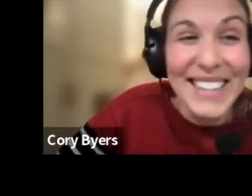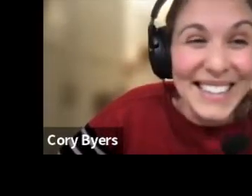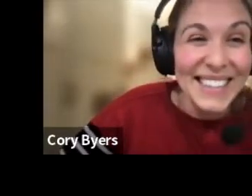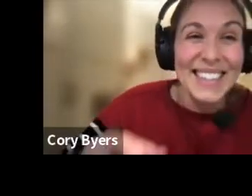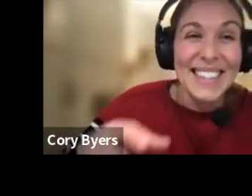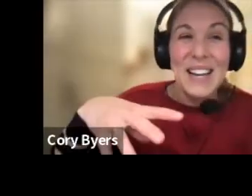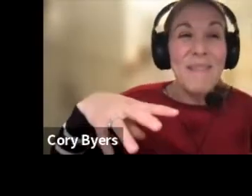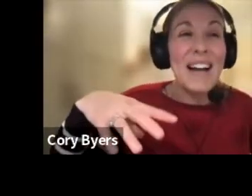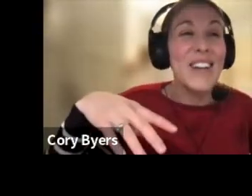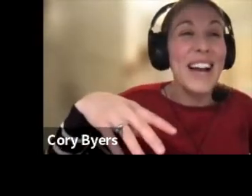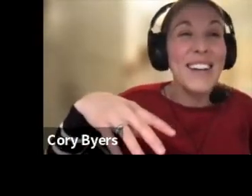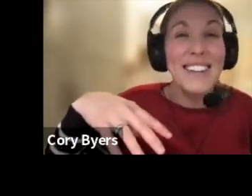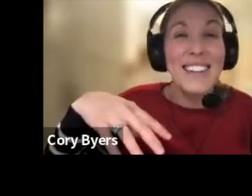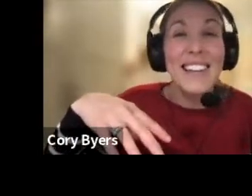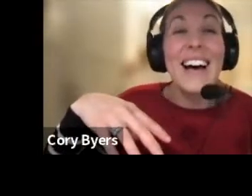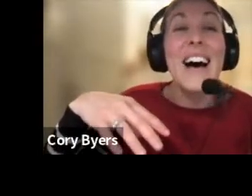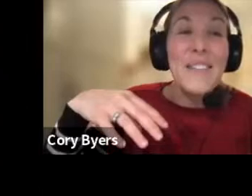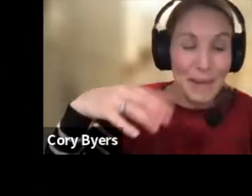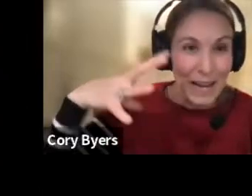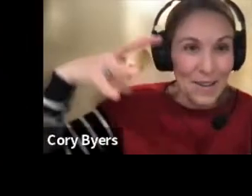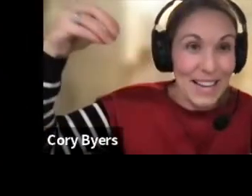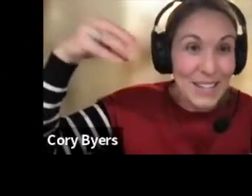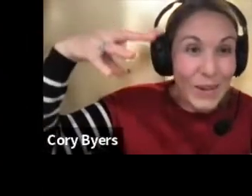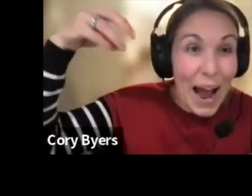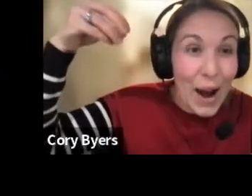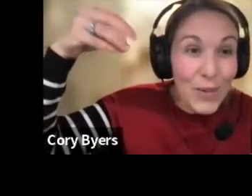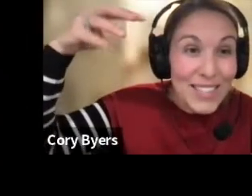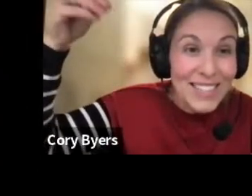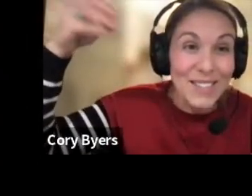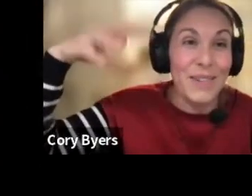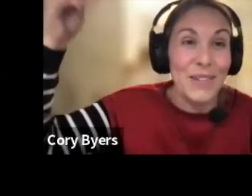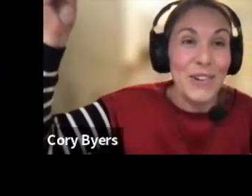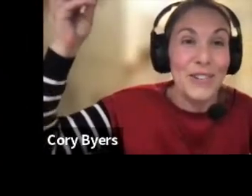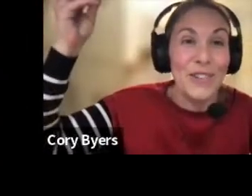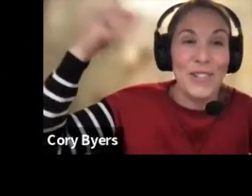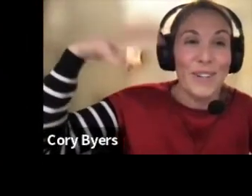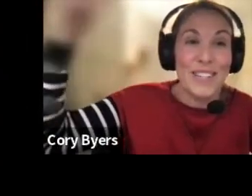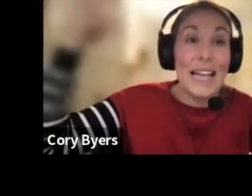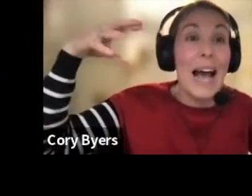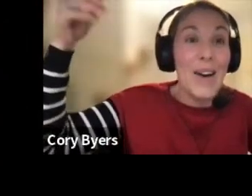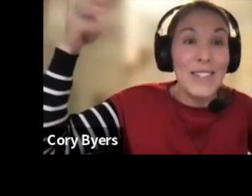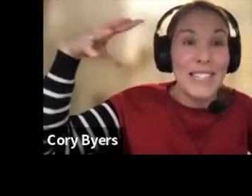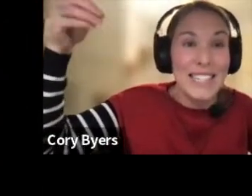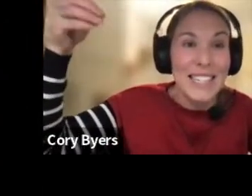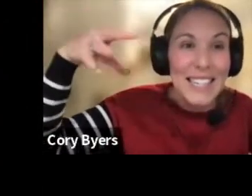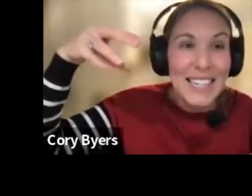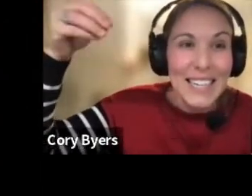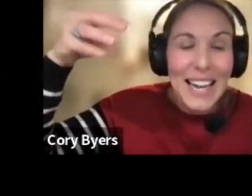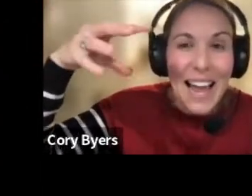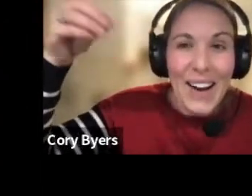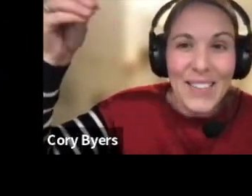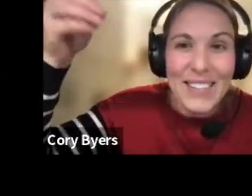love to go outside? My child loves being outside. So out was one of her first words, out,